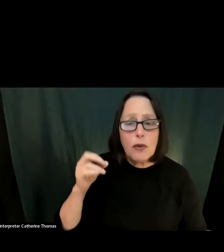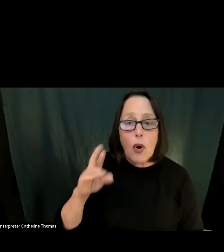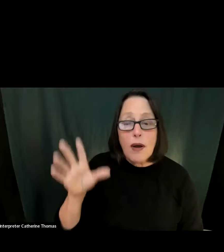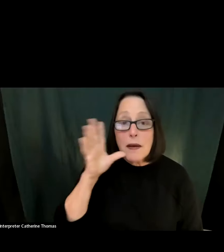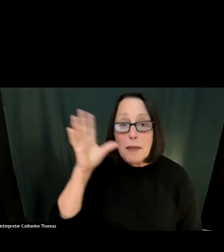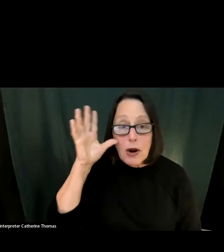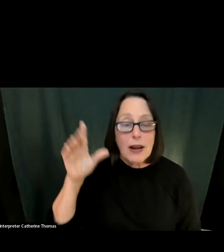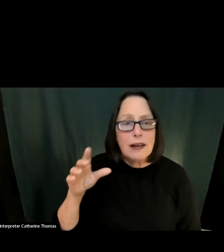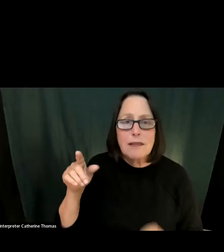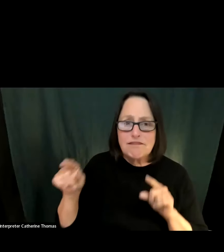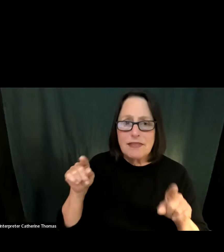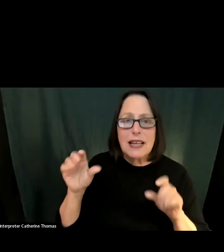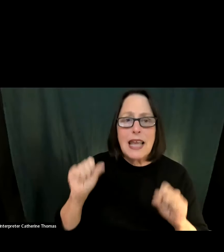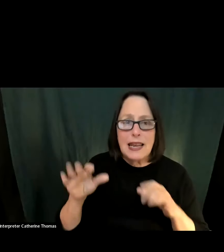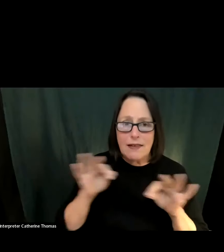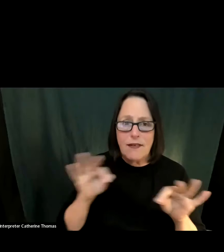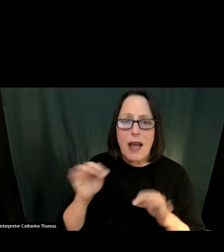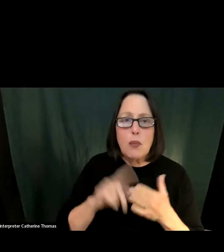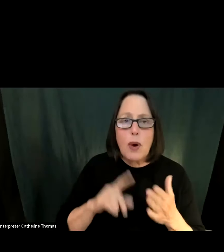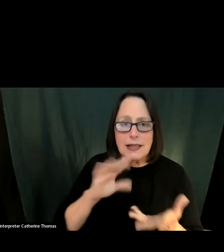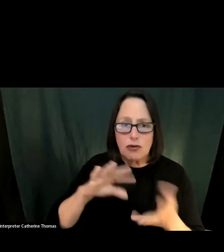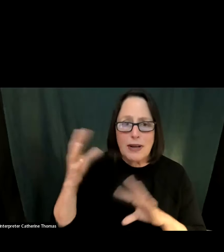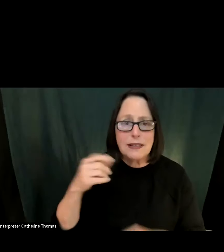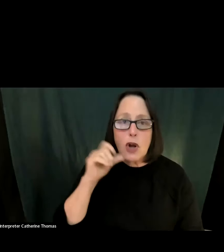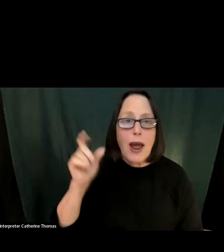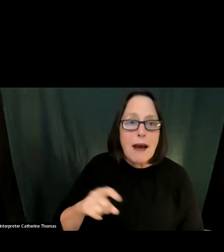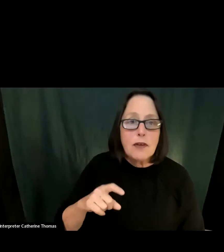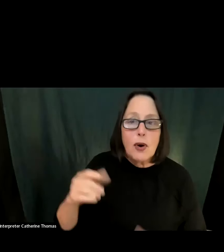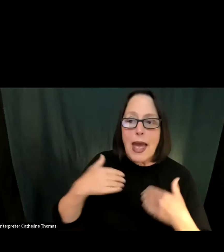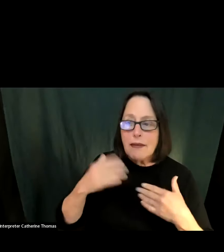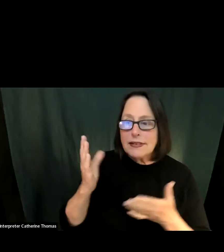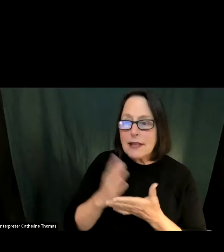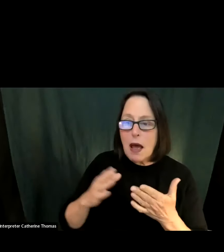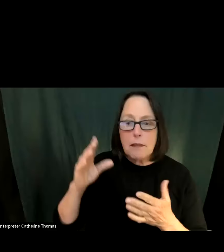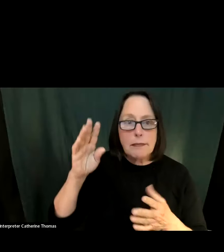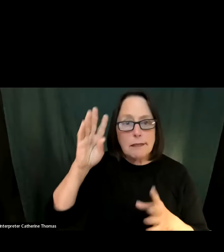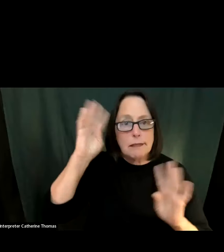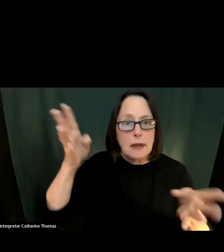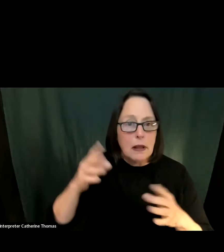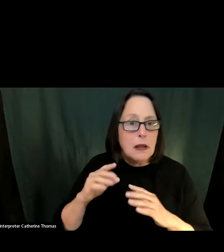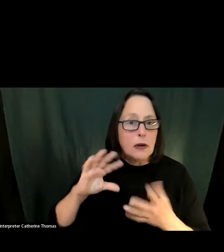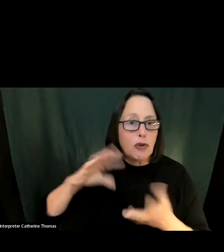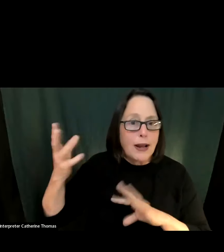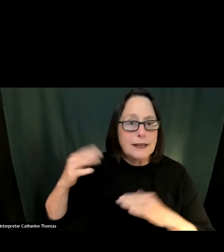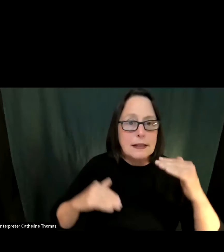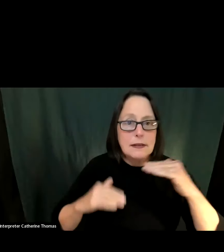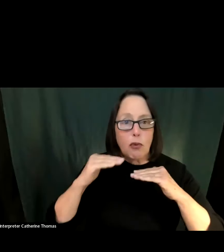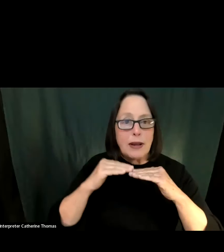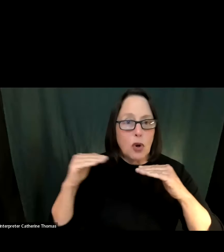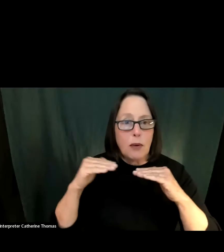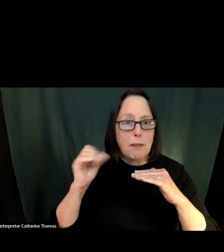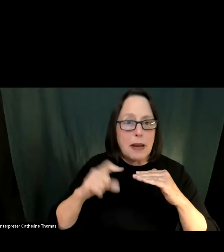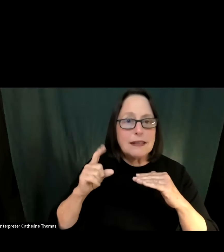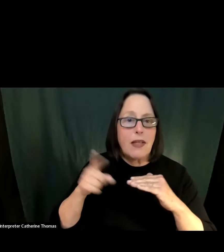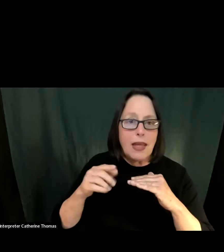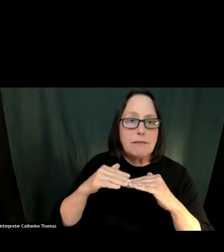the crisis. So there doesn't have to be some objective threshold of crisis met. If they say this is a crisis and they need support, MRSS